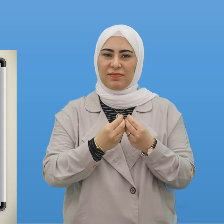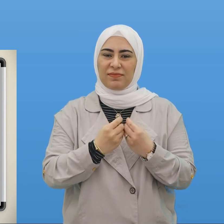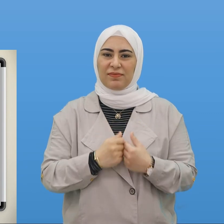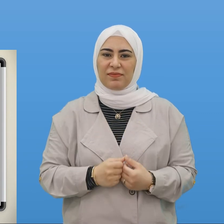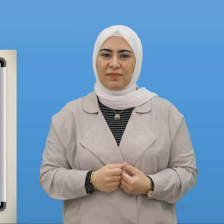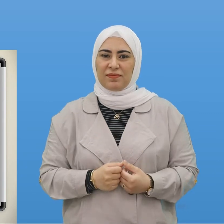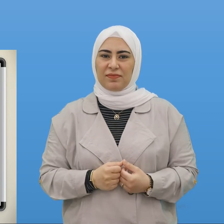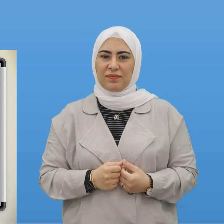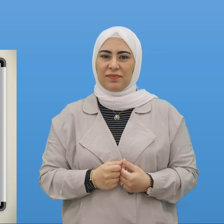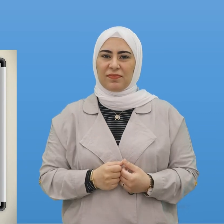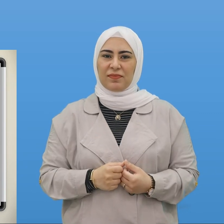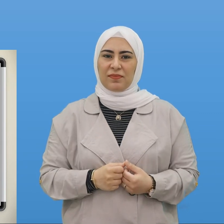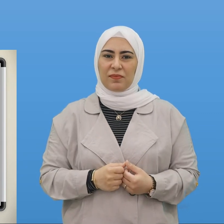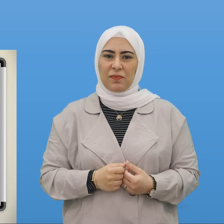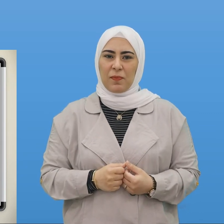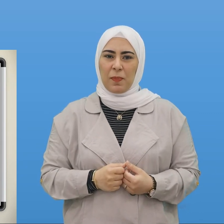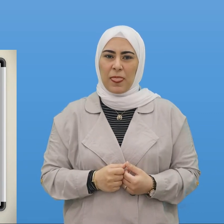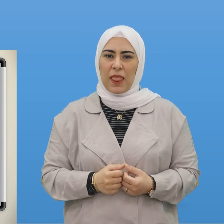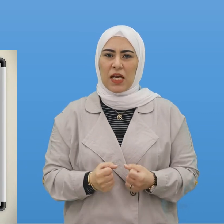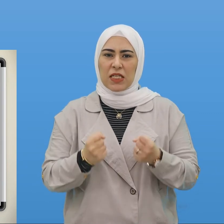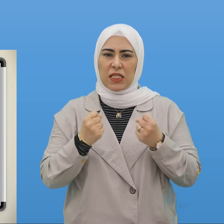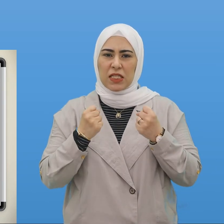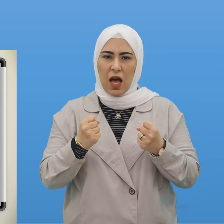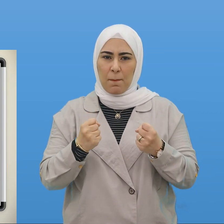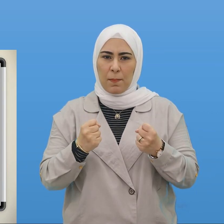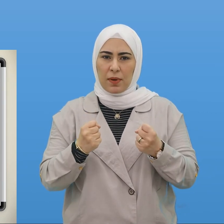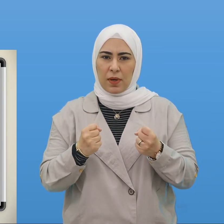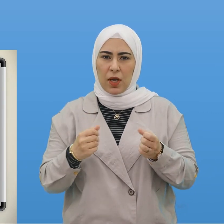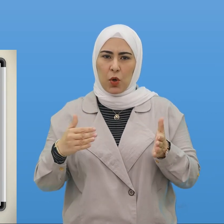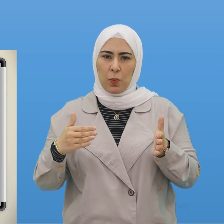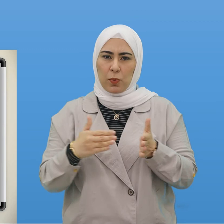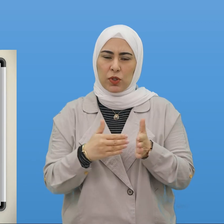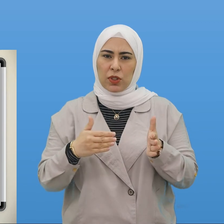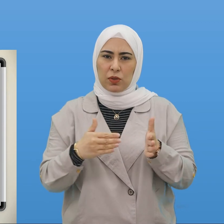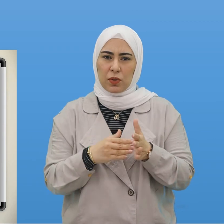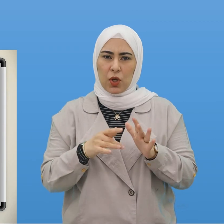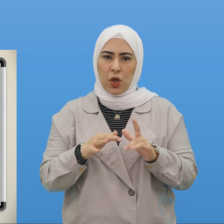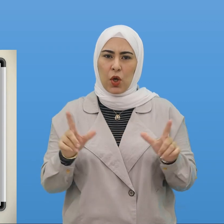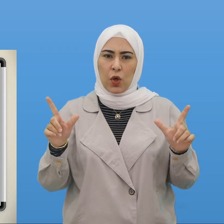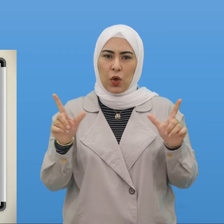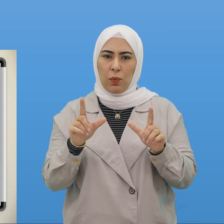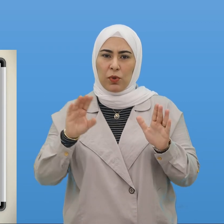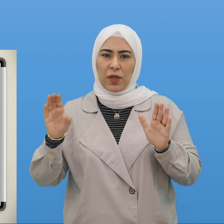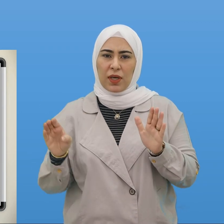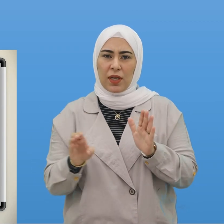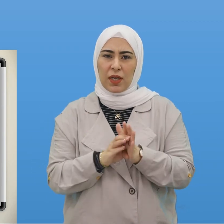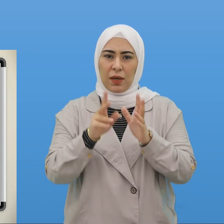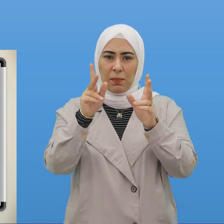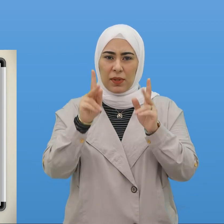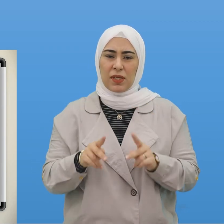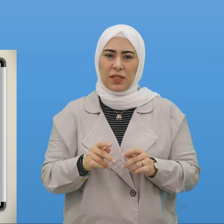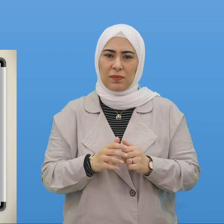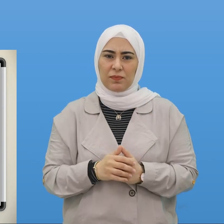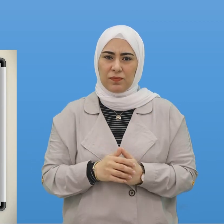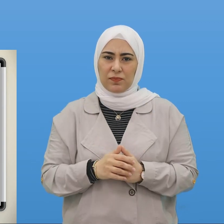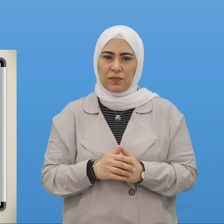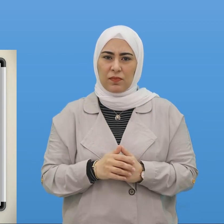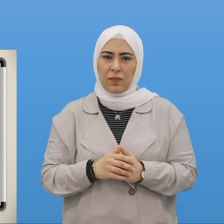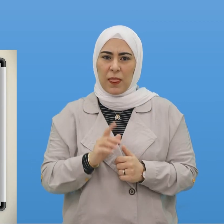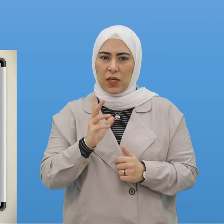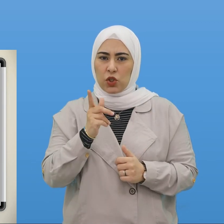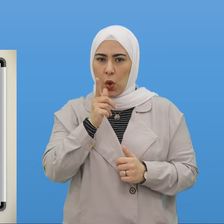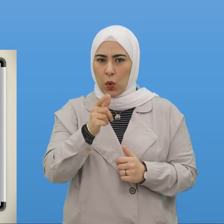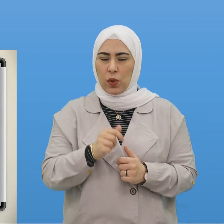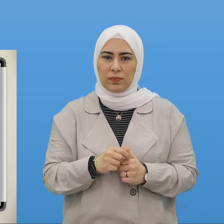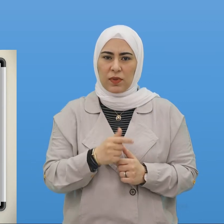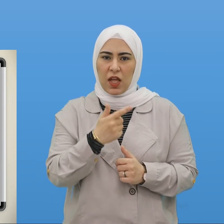change. It can also be difficult to prosecute a computer criminal successfully. I can say the criminals can't be